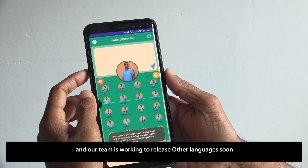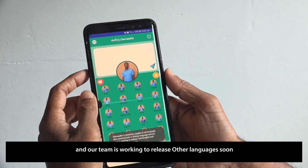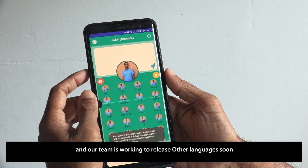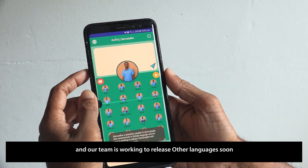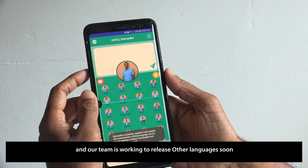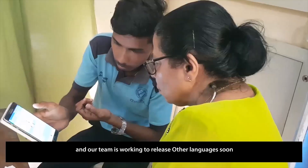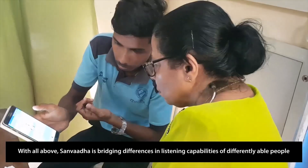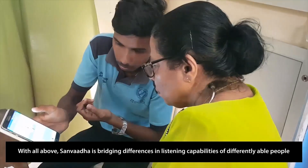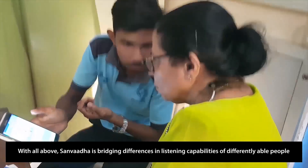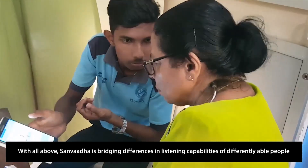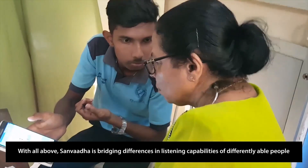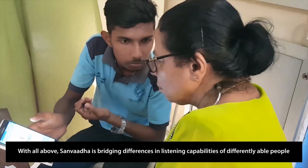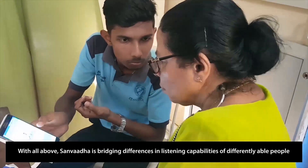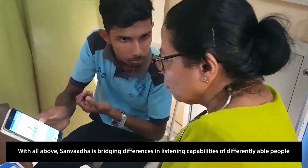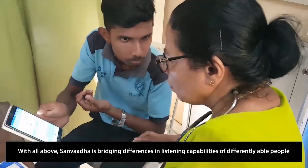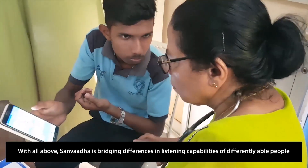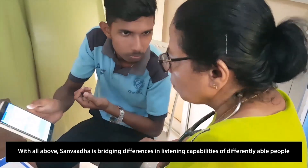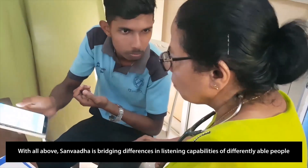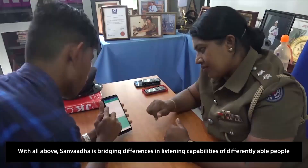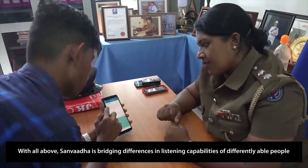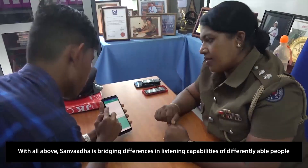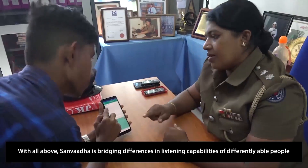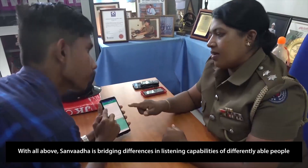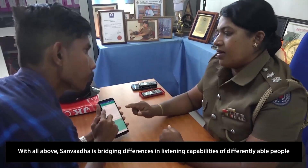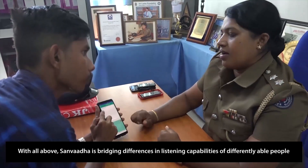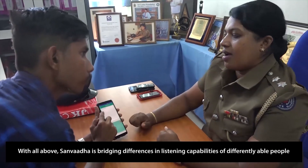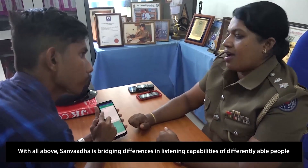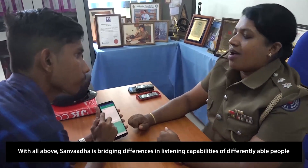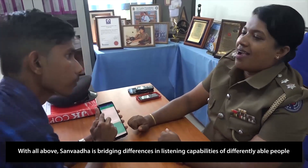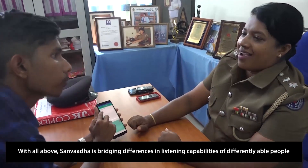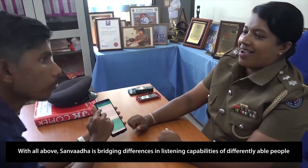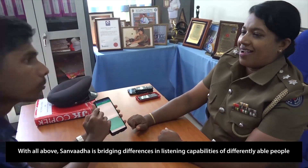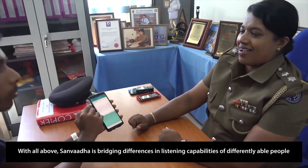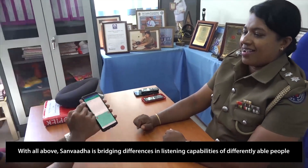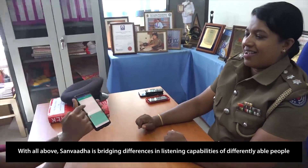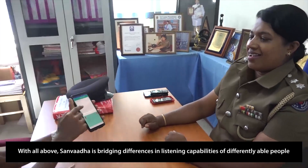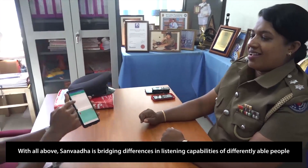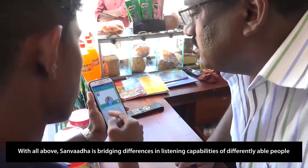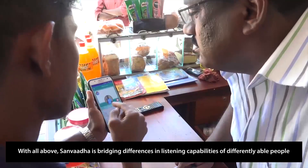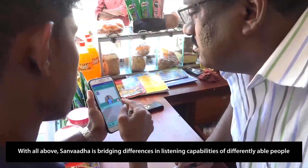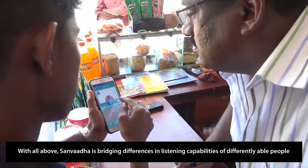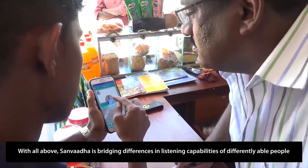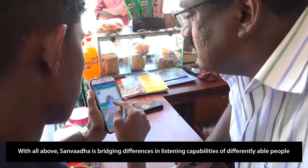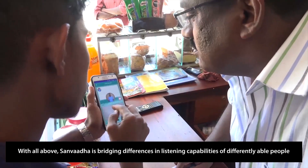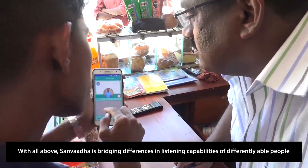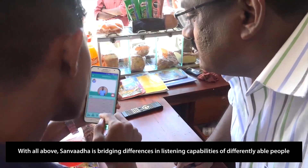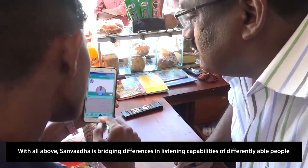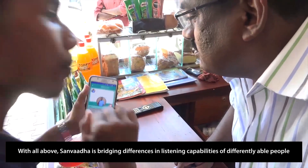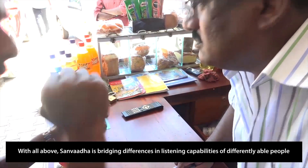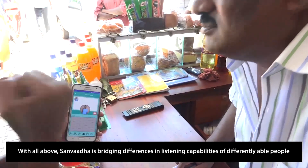soon. Sanvaadha is looking forward to link through Google Translator or any best alternative to facilitate effective communication